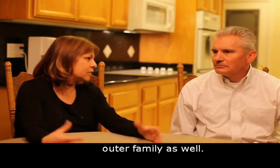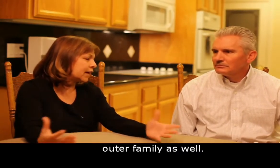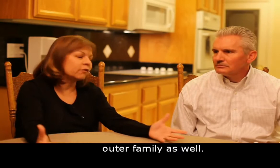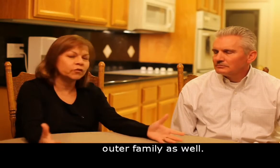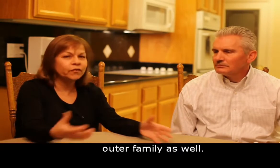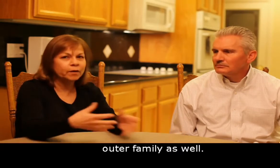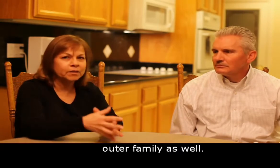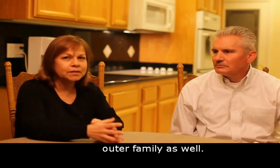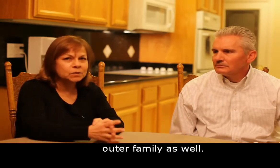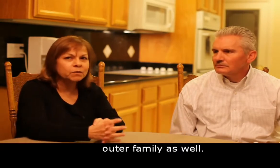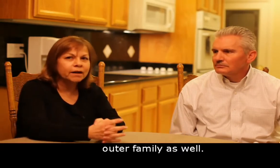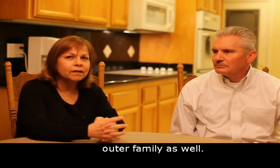outer family as well.